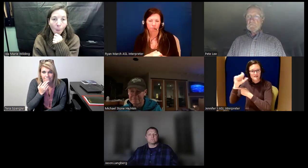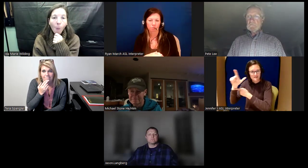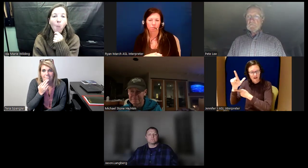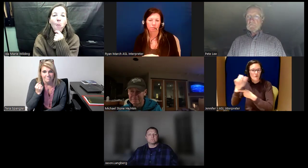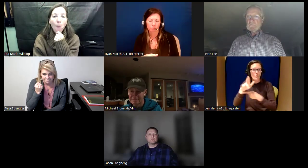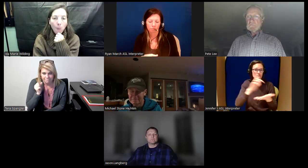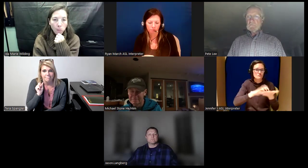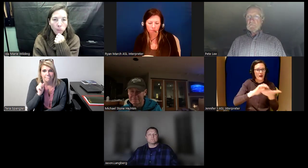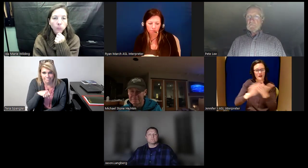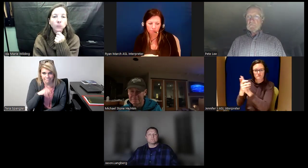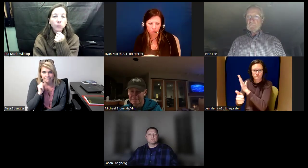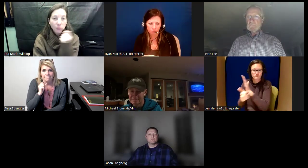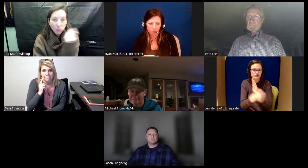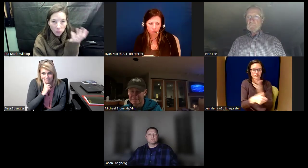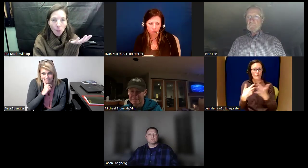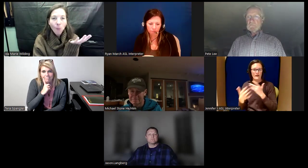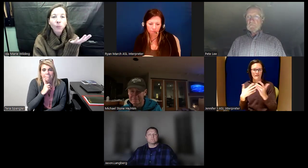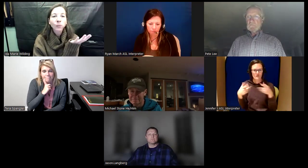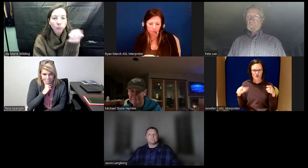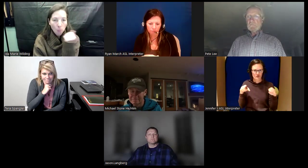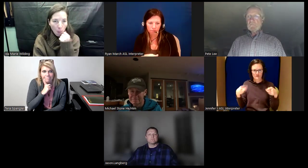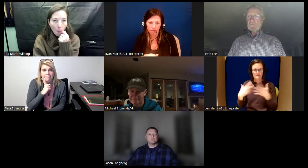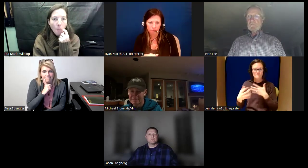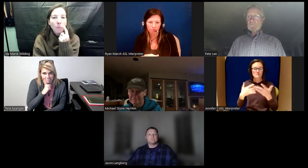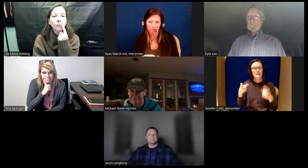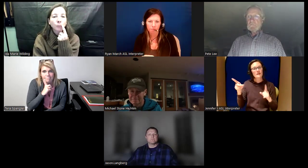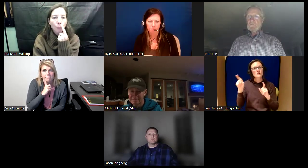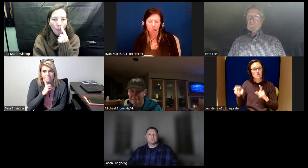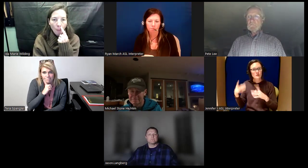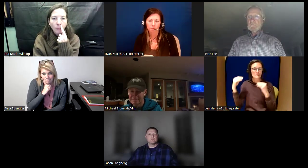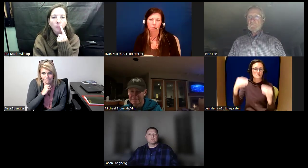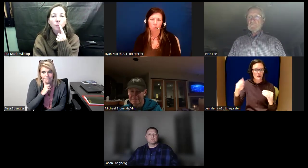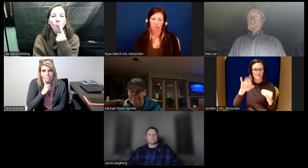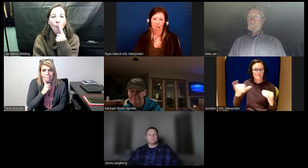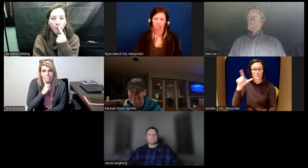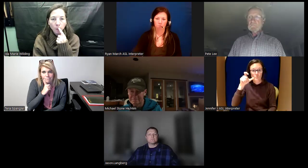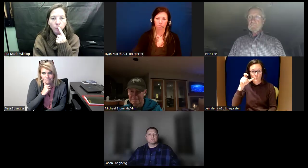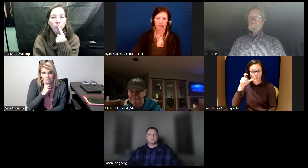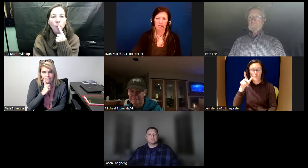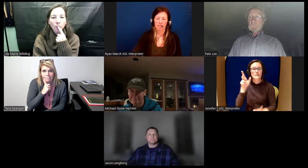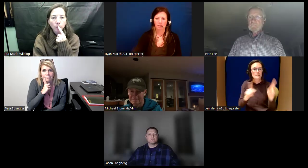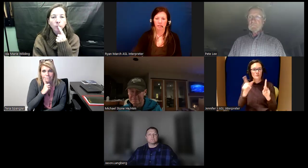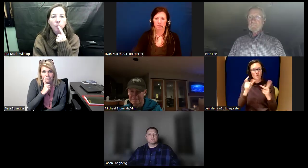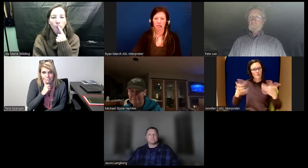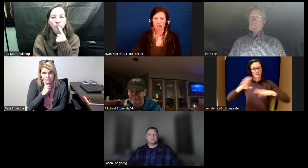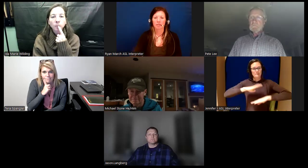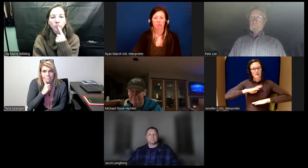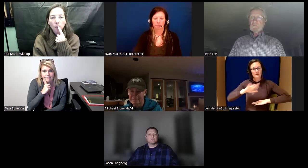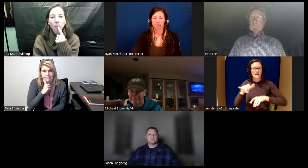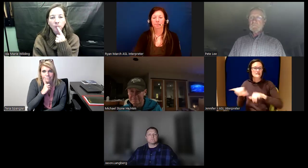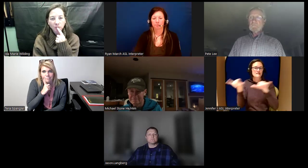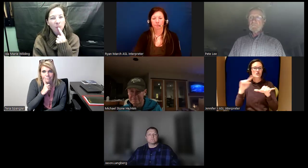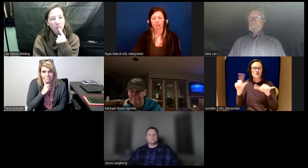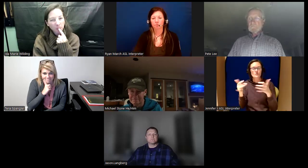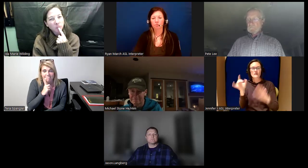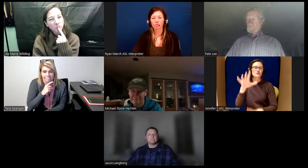the strategy is. That they ought to be taught by individuals who meet that standard. So I just wanted to share my